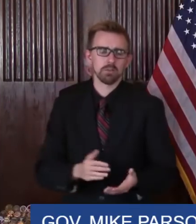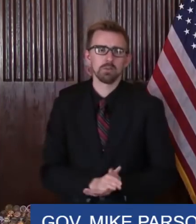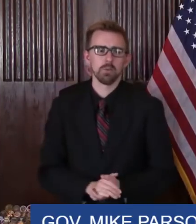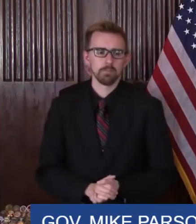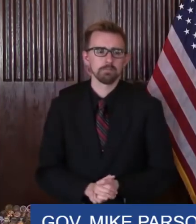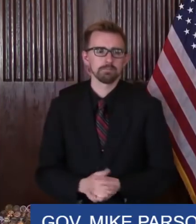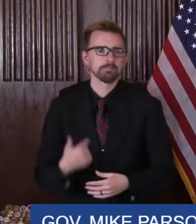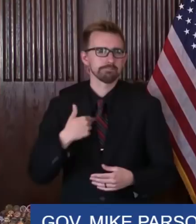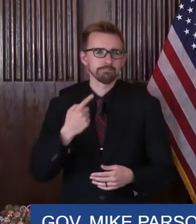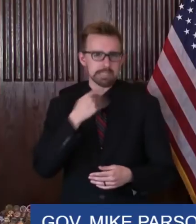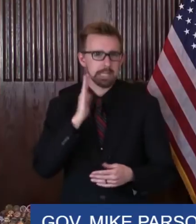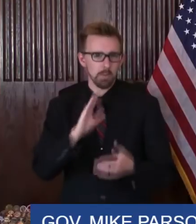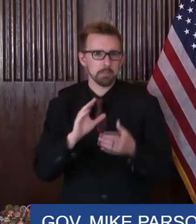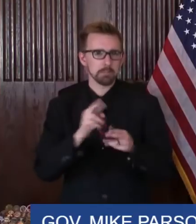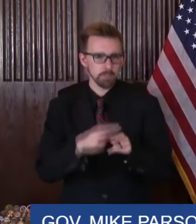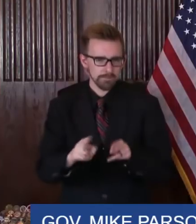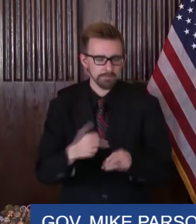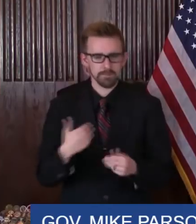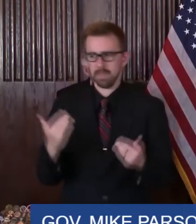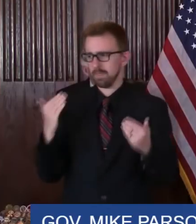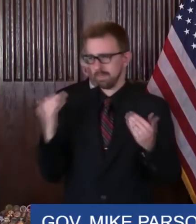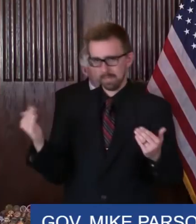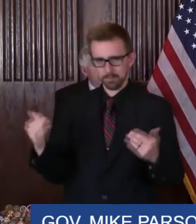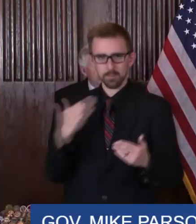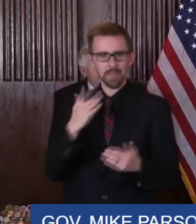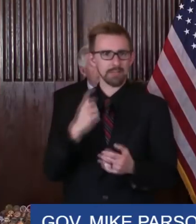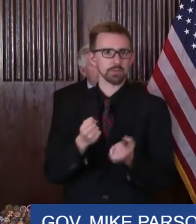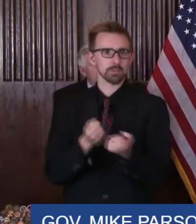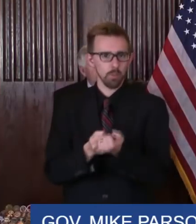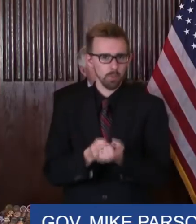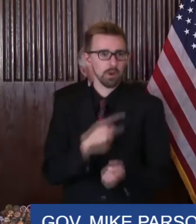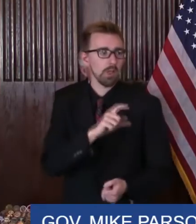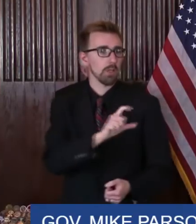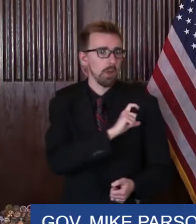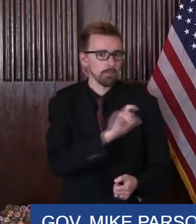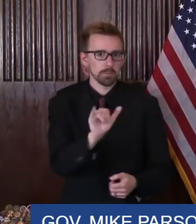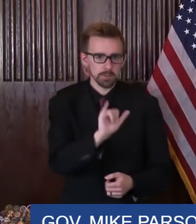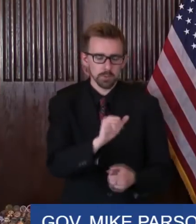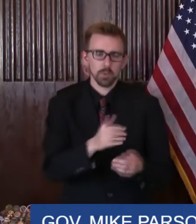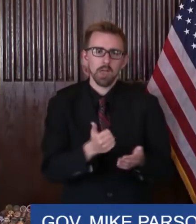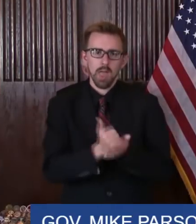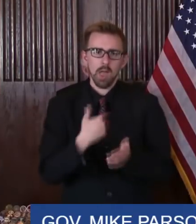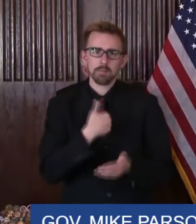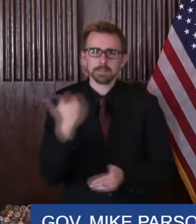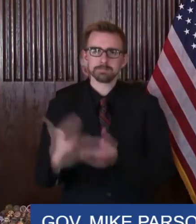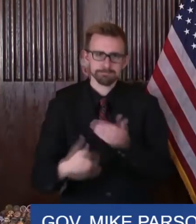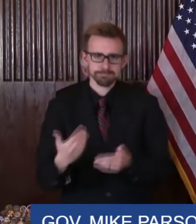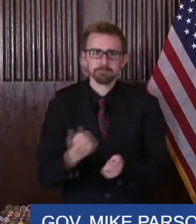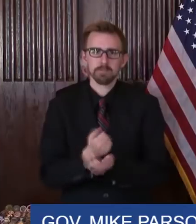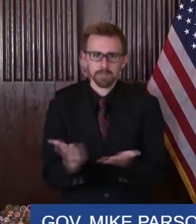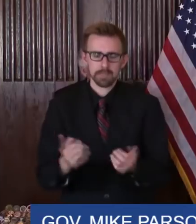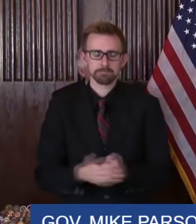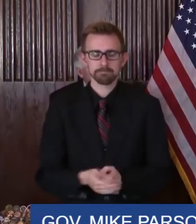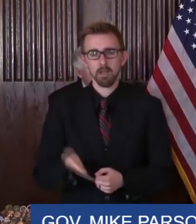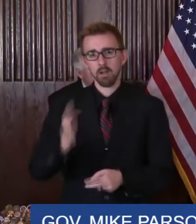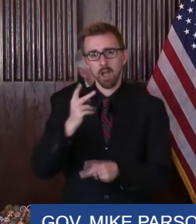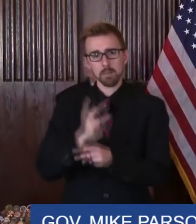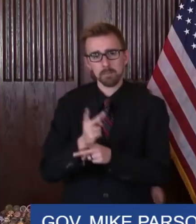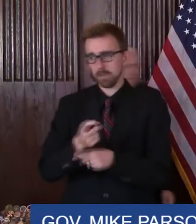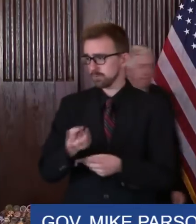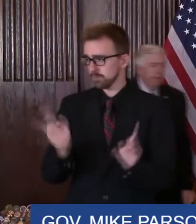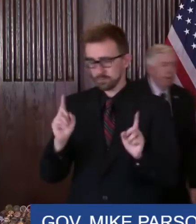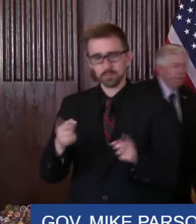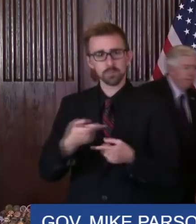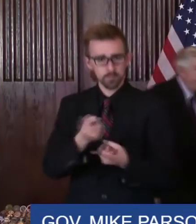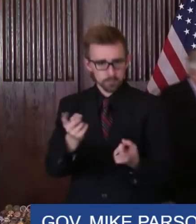said I'd be brief, and thank you so much, and thanks for the support of the law enforcement as well to help get this done. And God bless you all, and thank you for